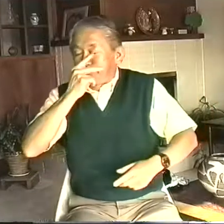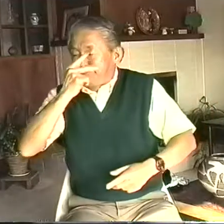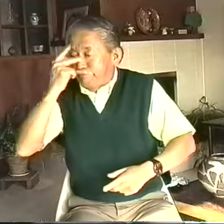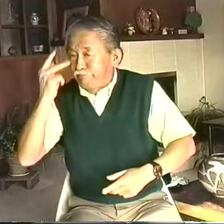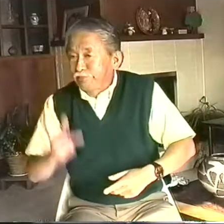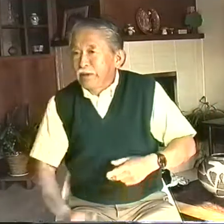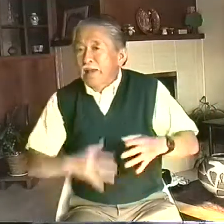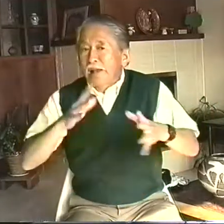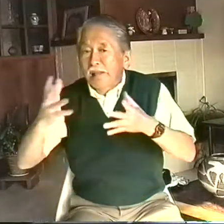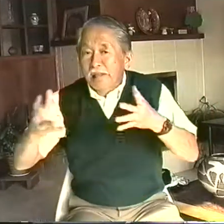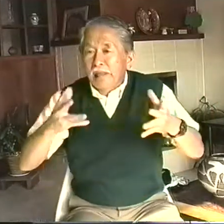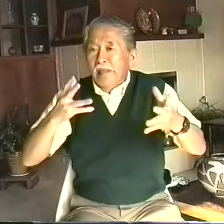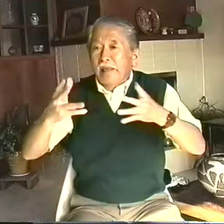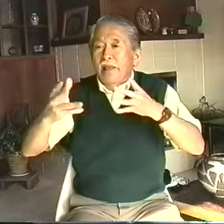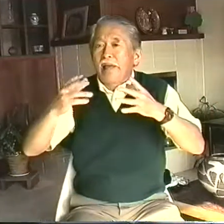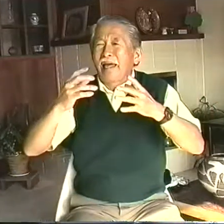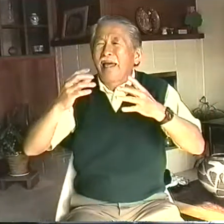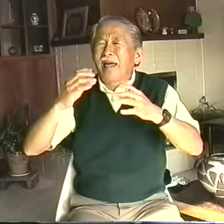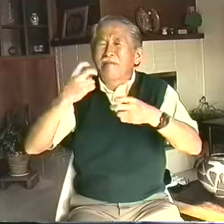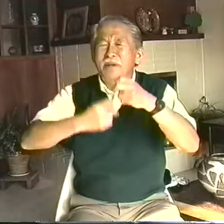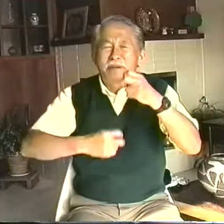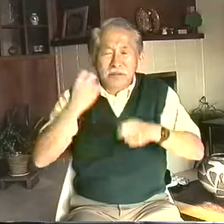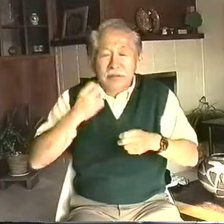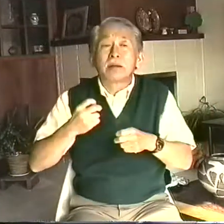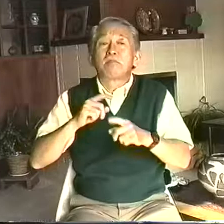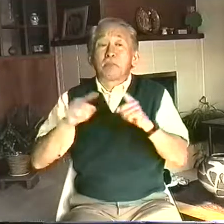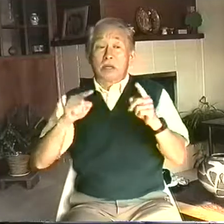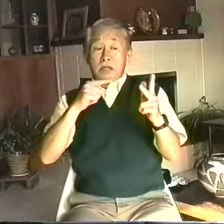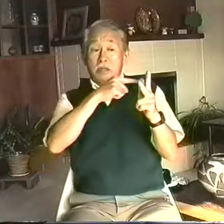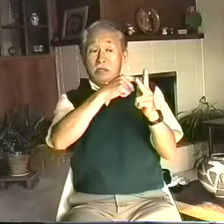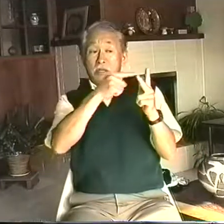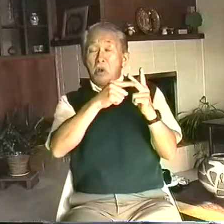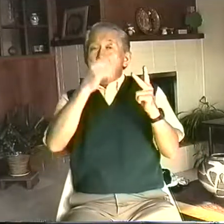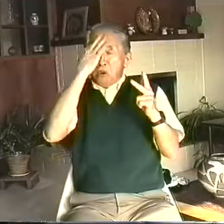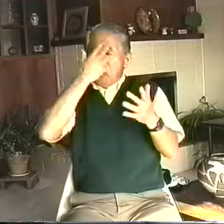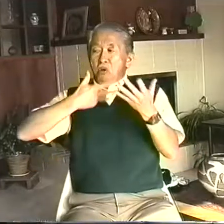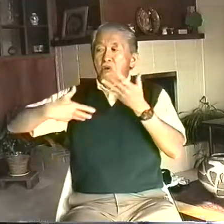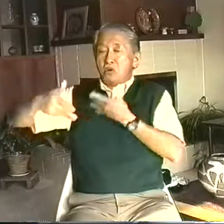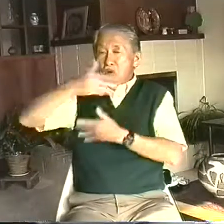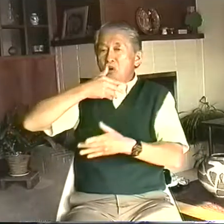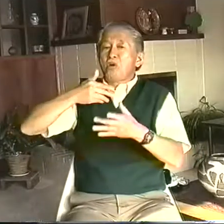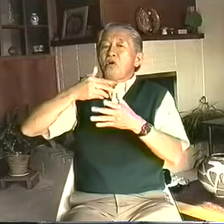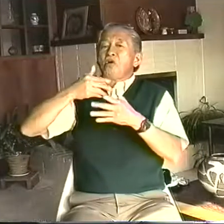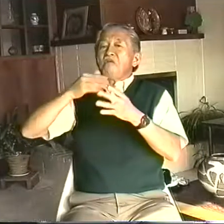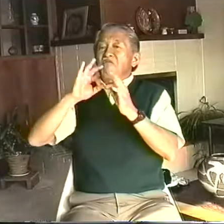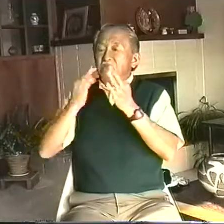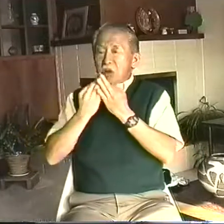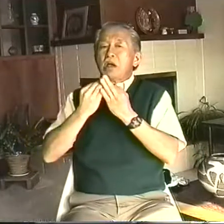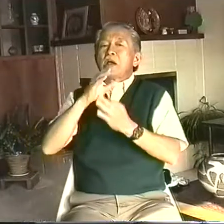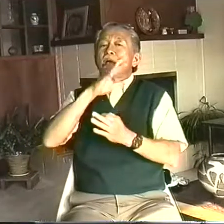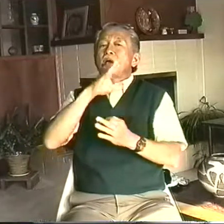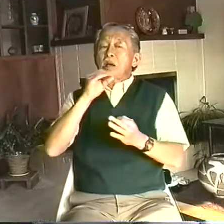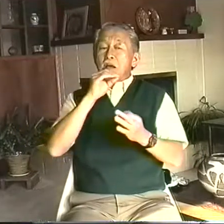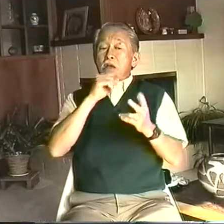preferred interpreters, and I have to go with other interpreters who are not as skilled as the others. It can be a problem.